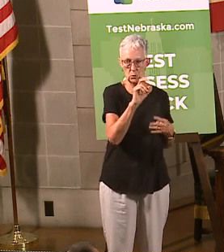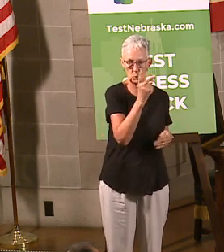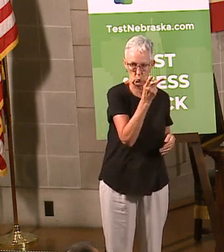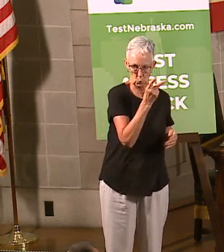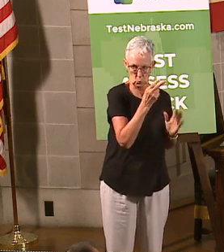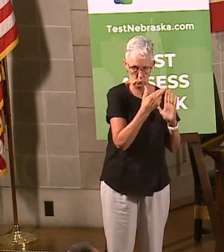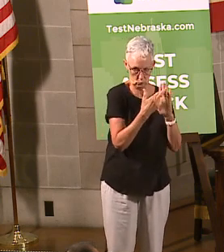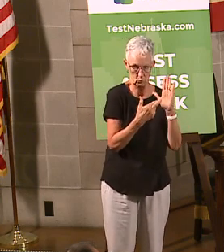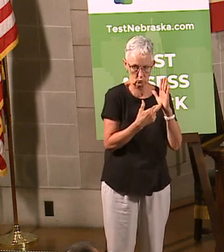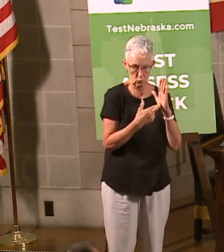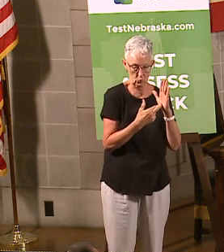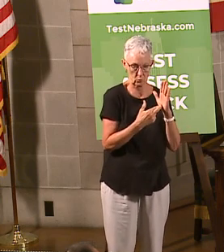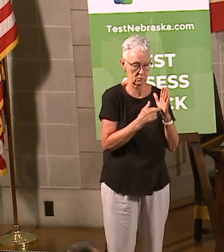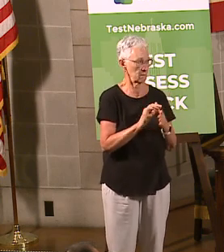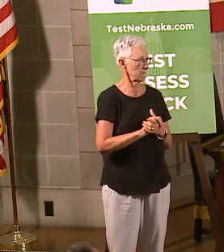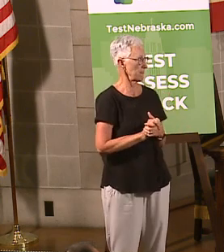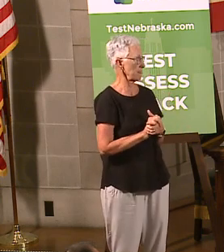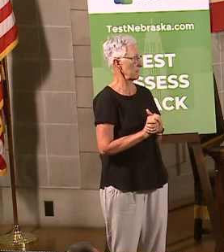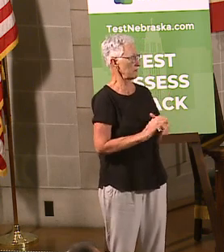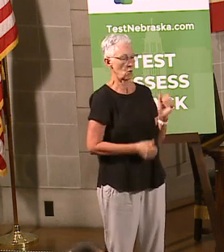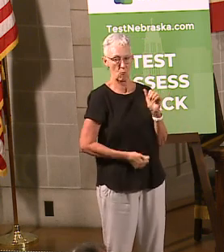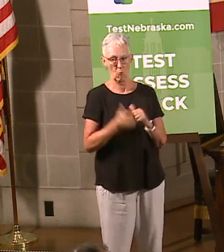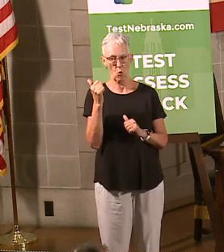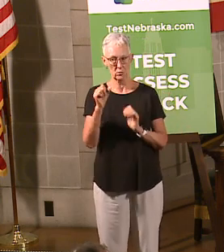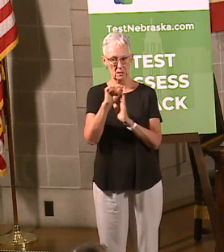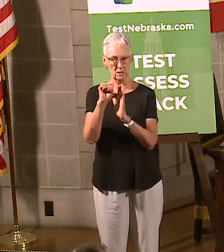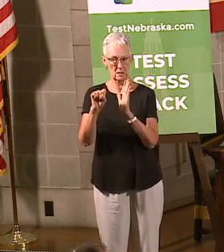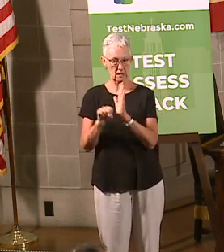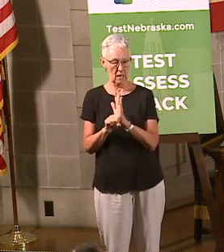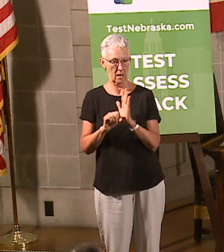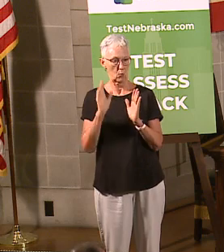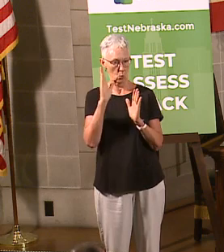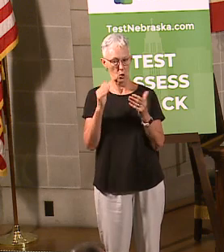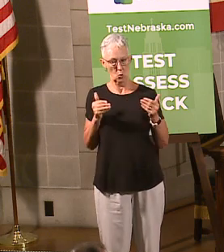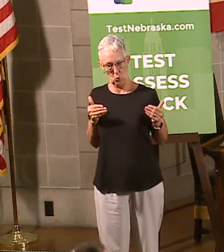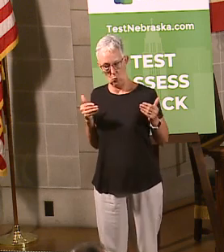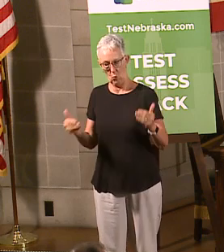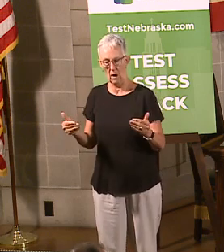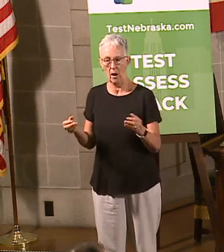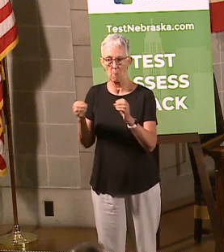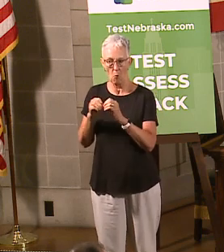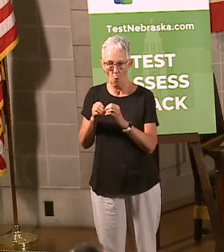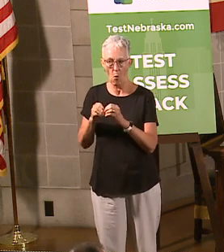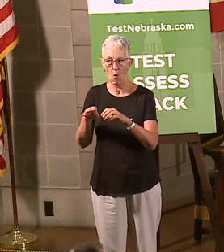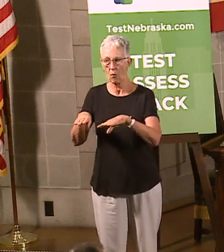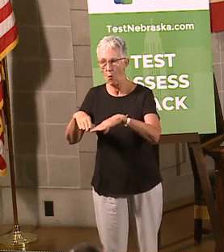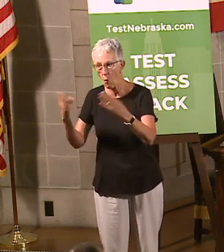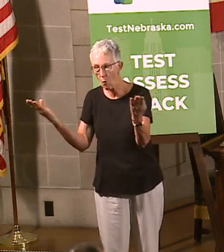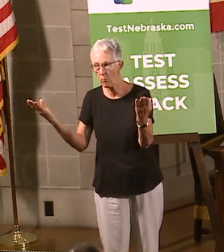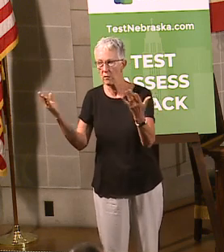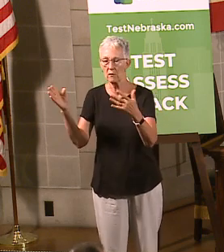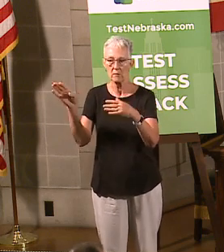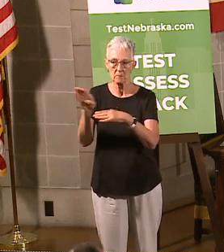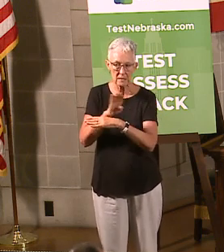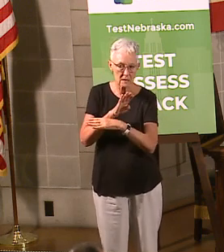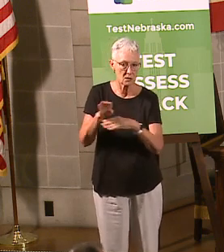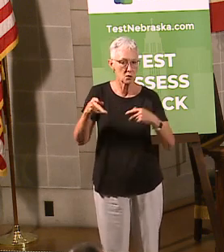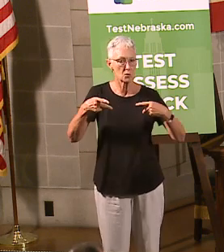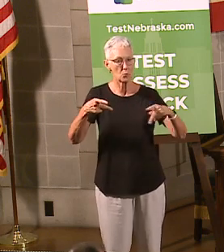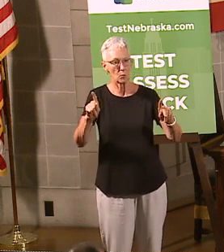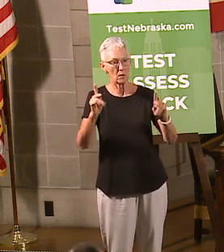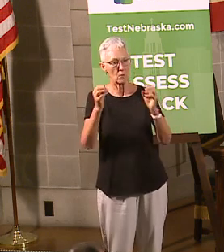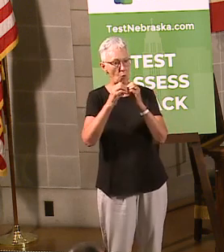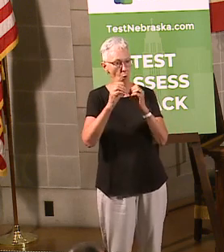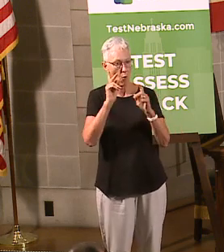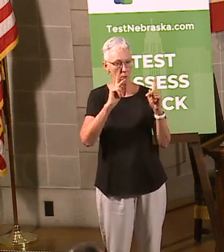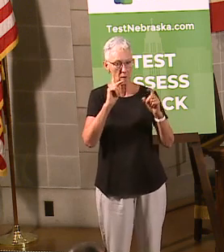again, most of the state is taking another step forward into phase 3. Our 2 other public health districts are taking a step forward going